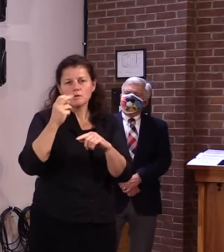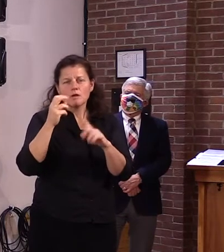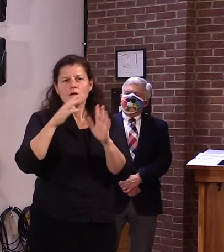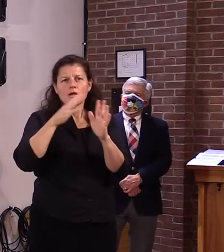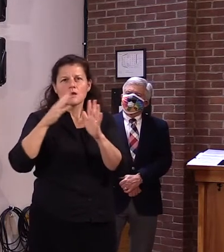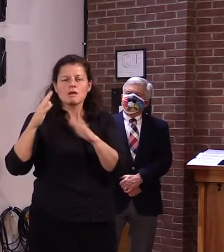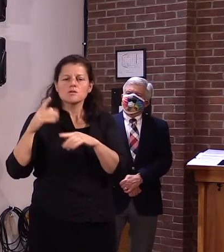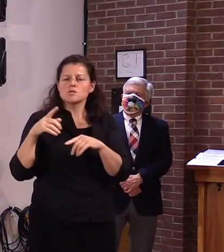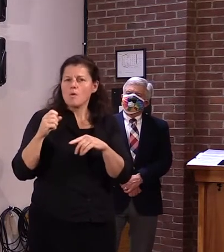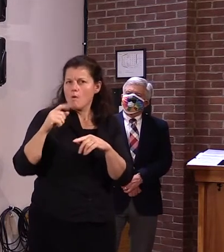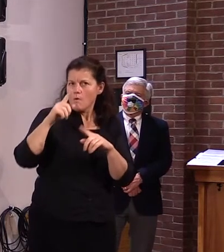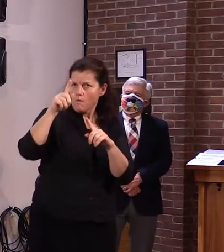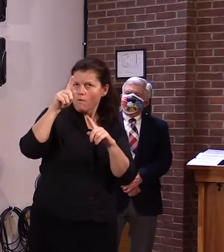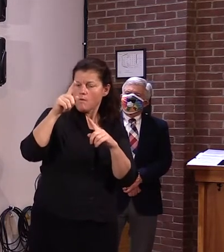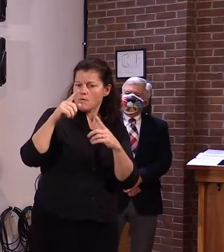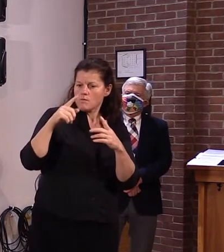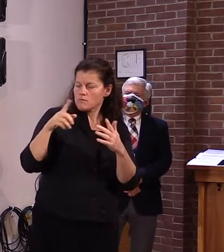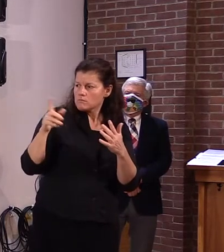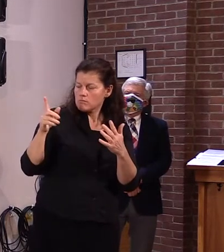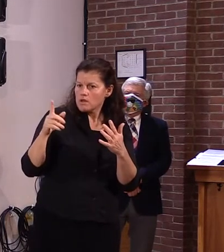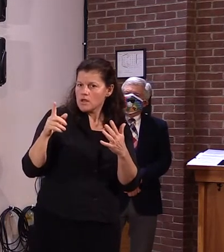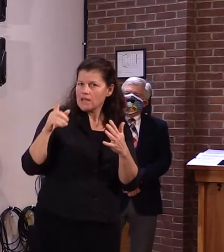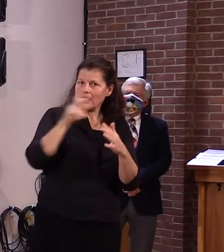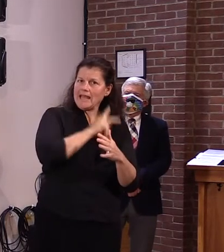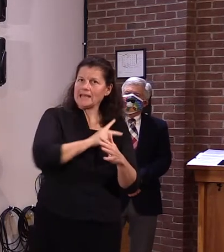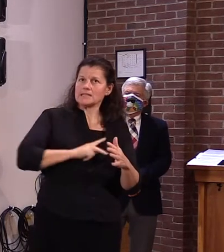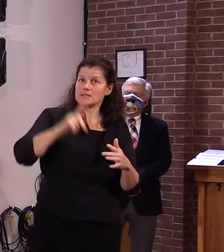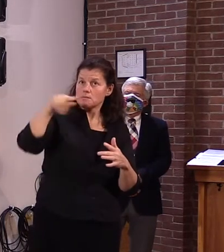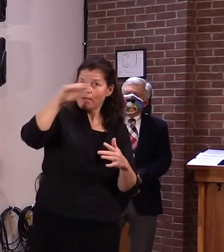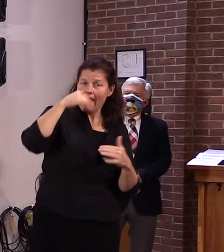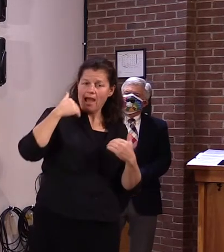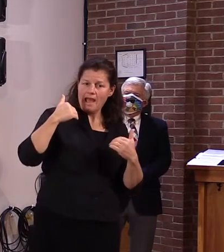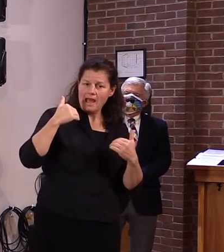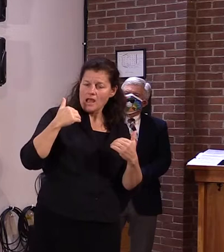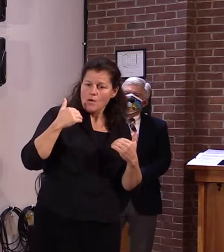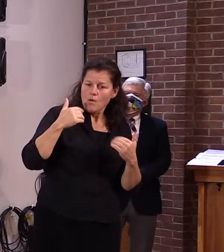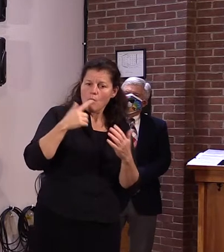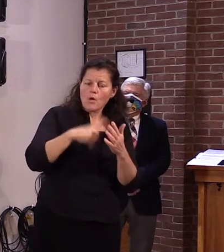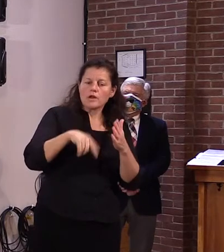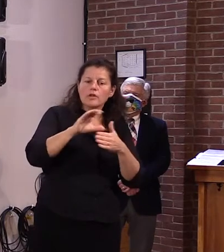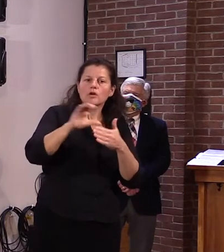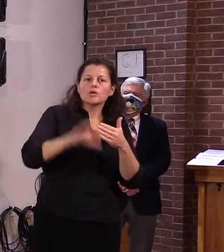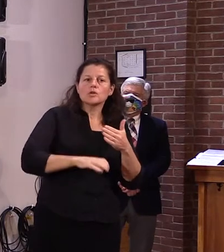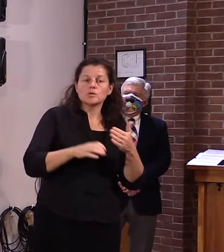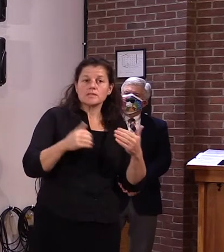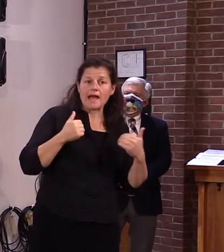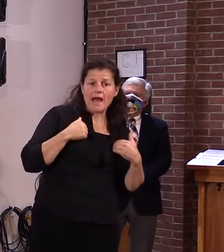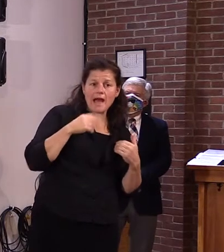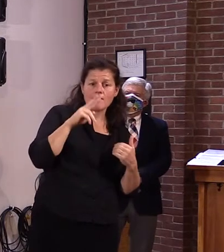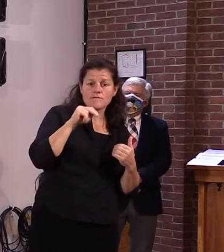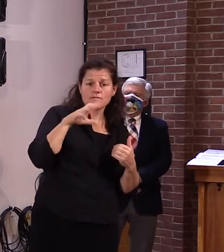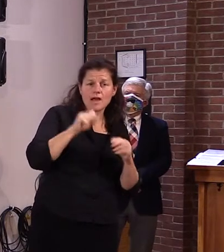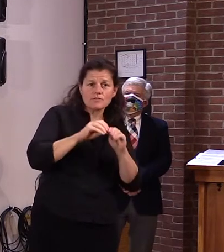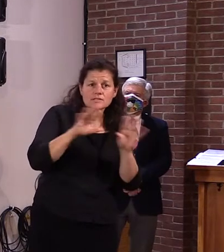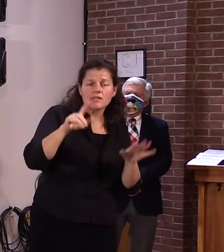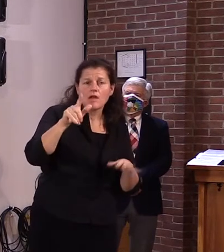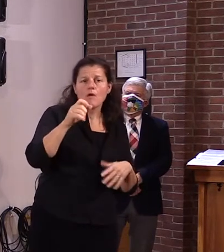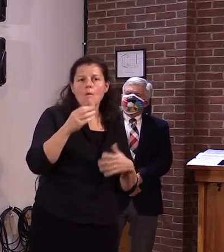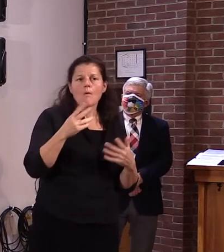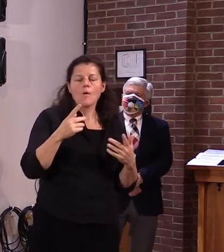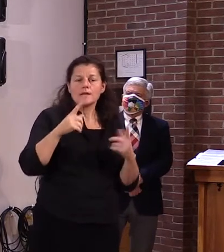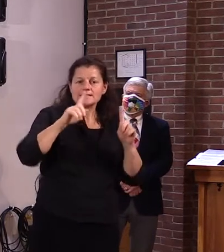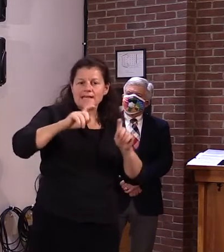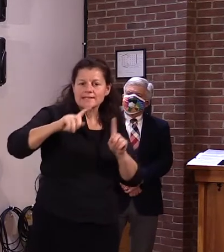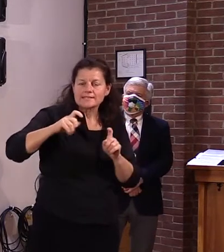any conclusions about the prevalence of the virus in the Kingdom, given that? And with the talk about testing here just